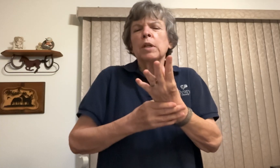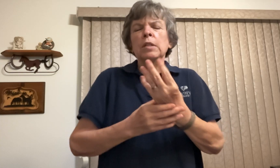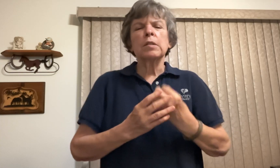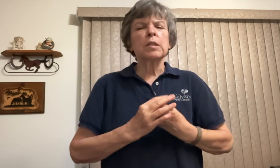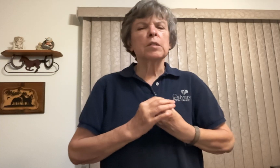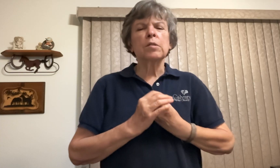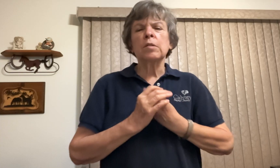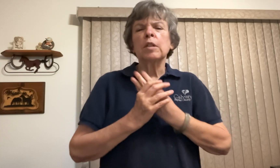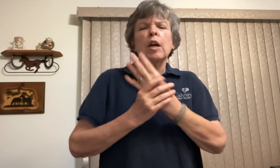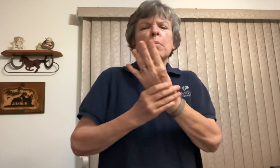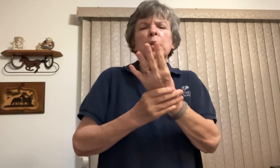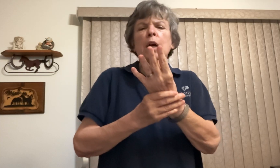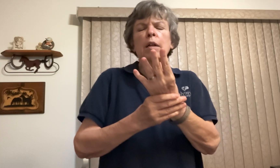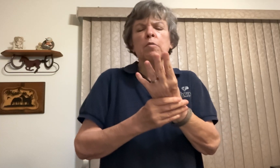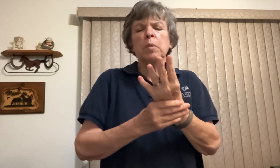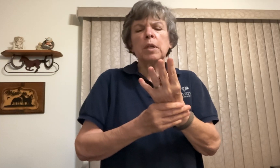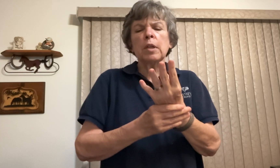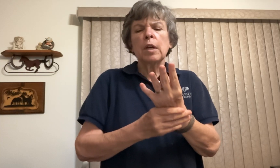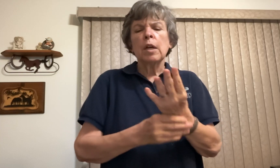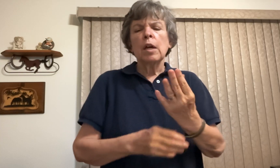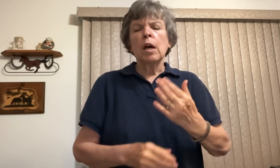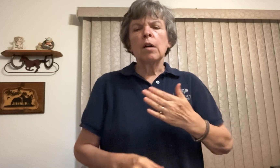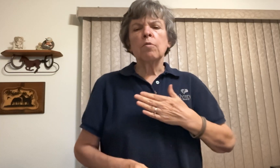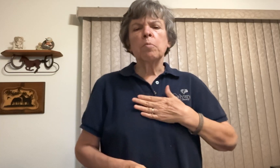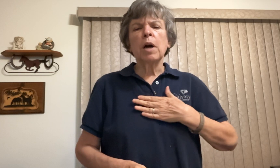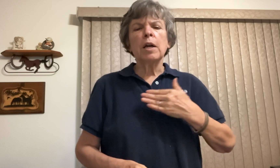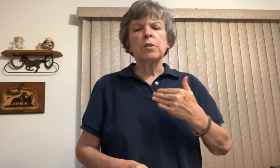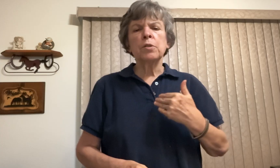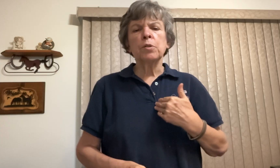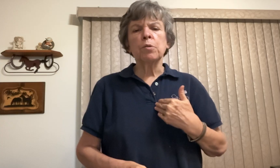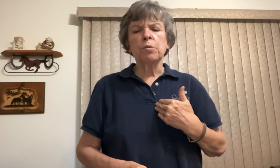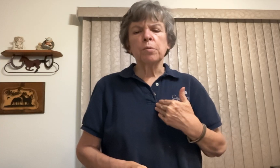it's coming out of me, of my soul.